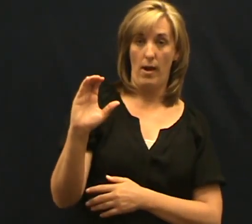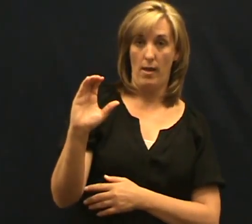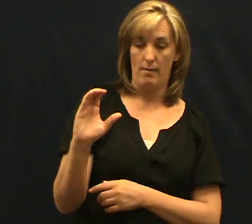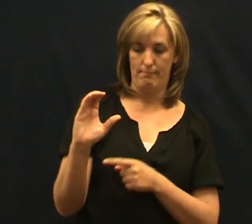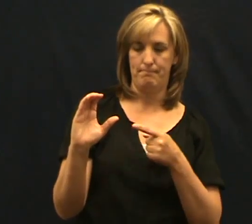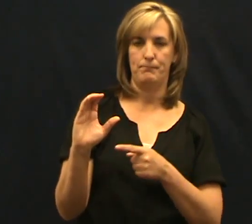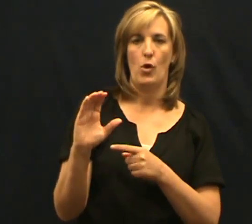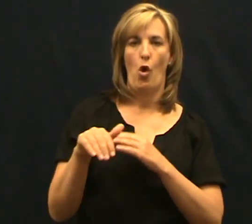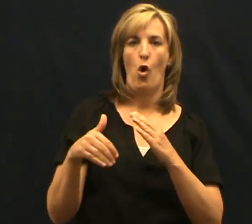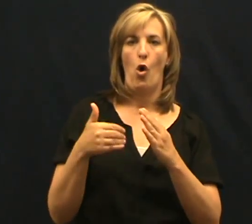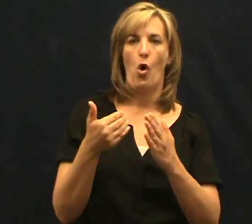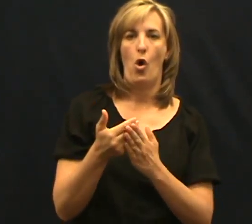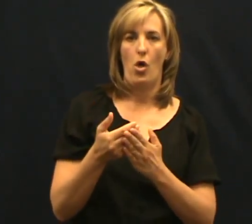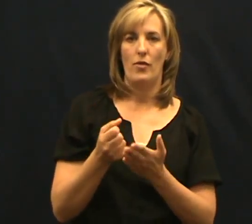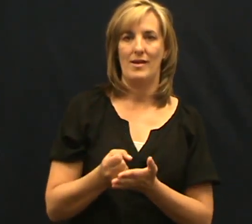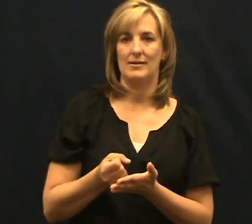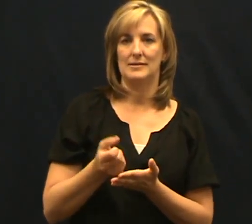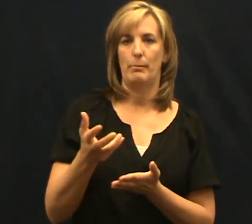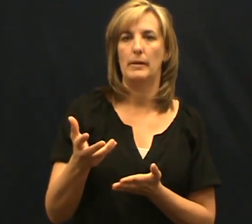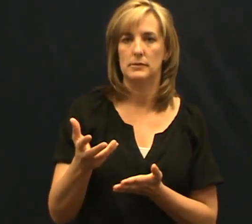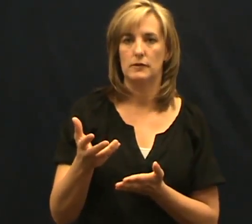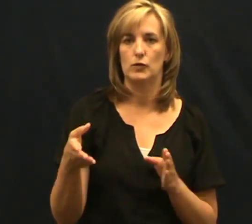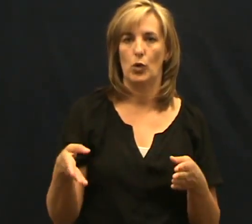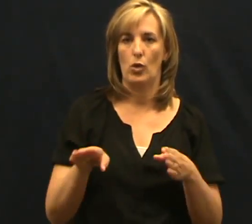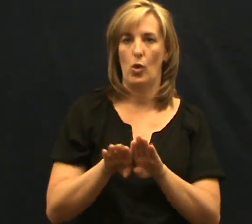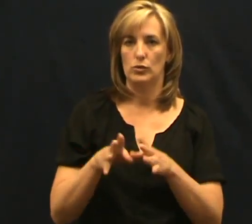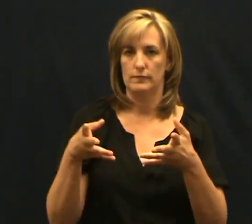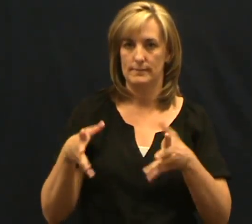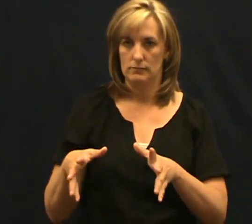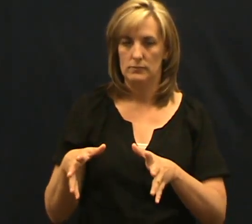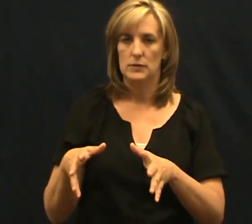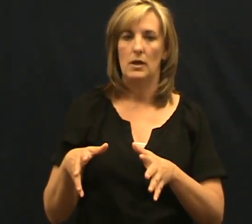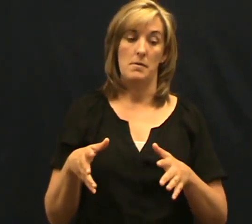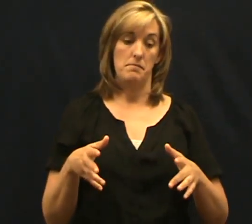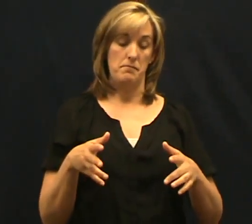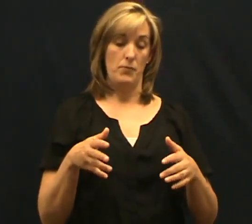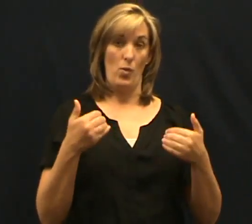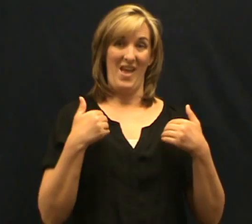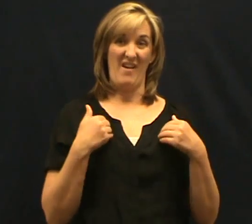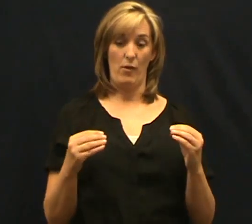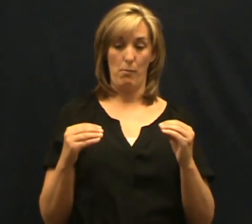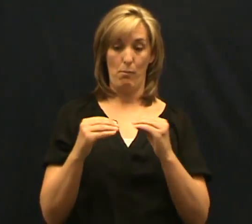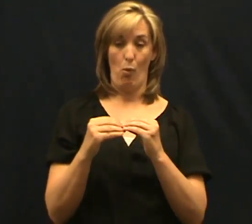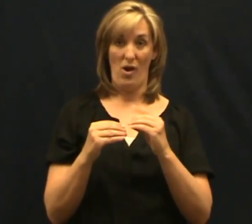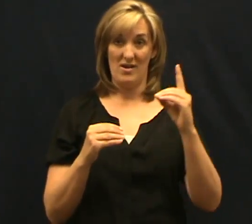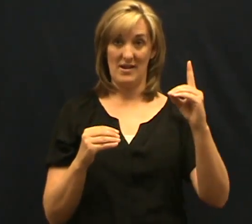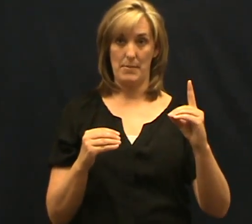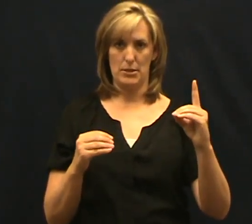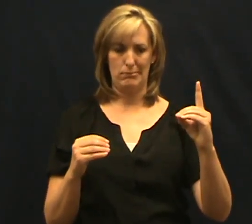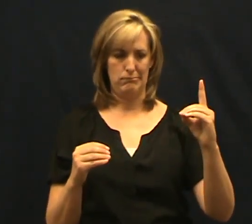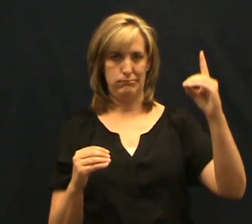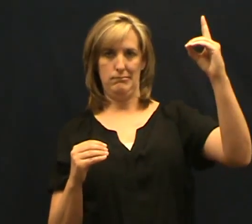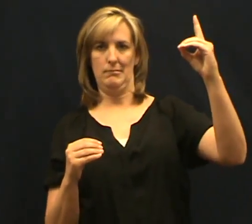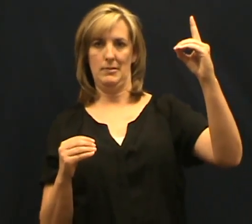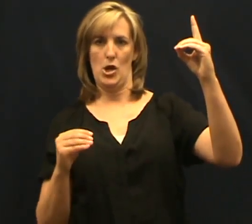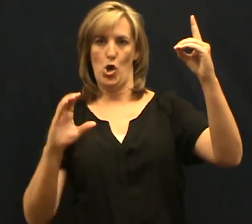expenses to close them up, and then look at the end. We have more debits than credits in this closing entry, so we have to